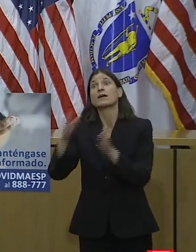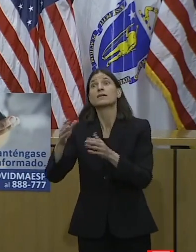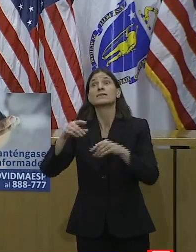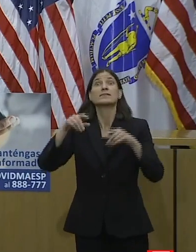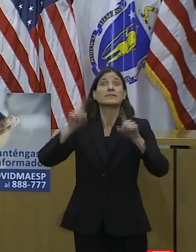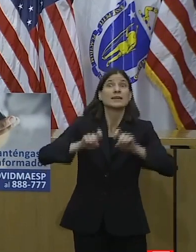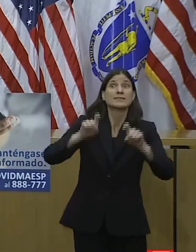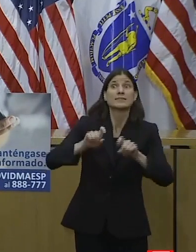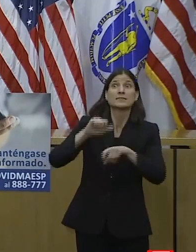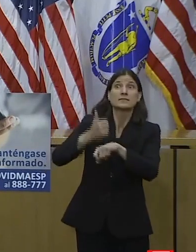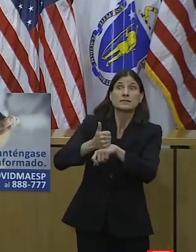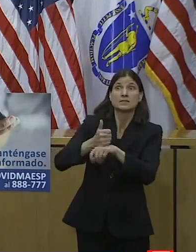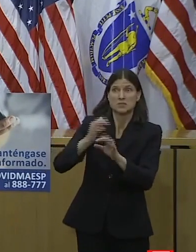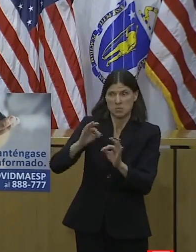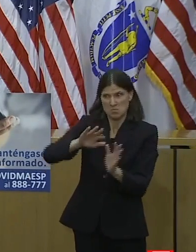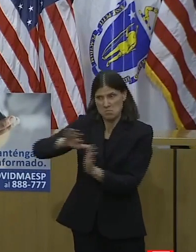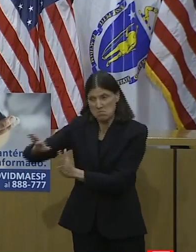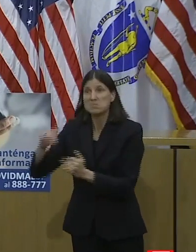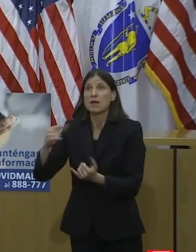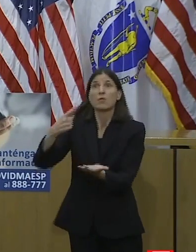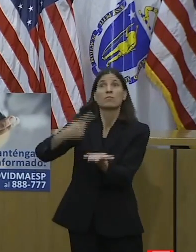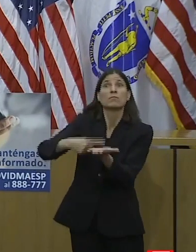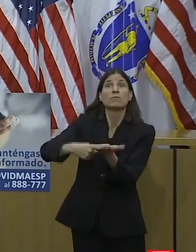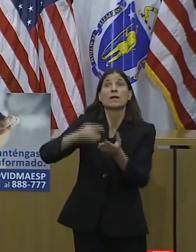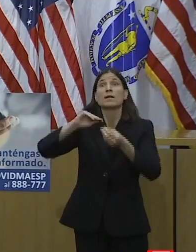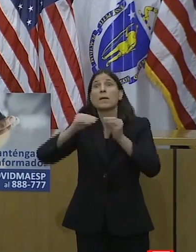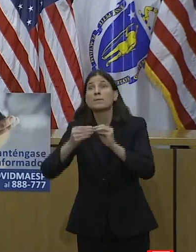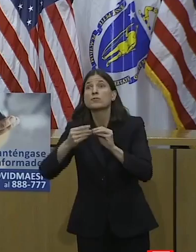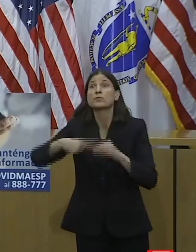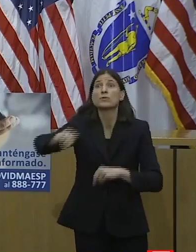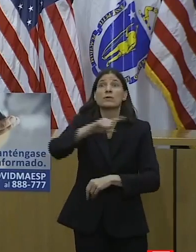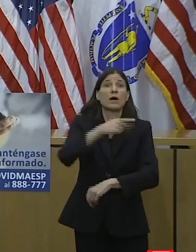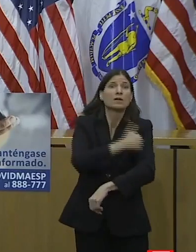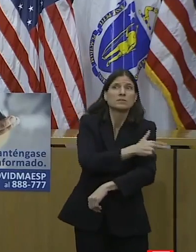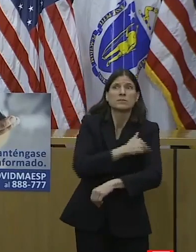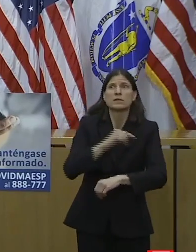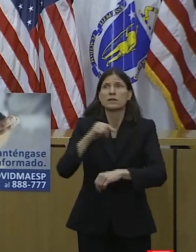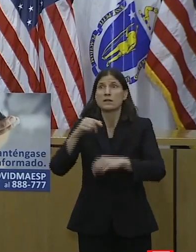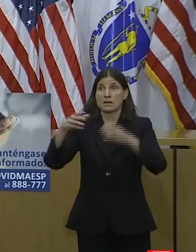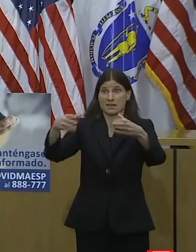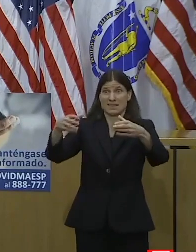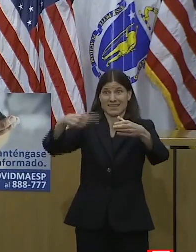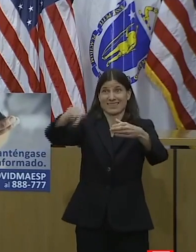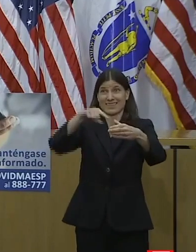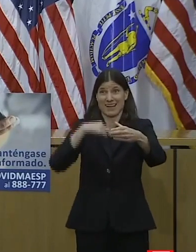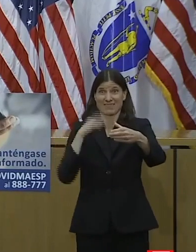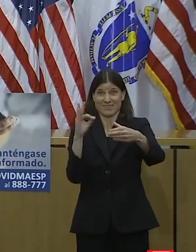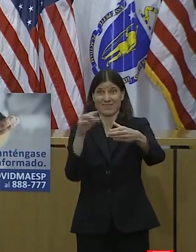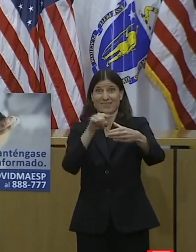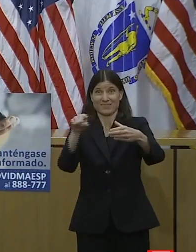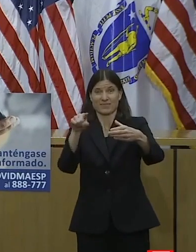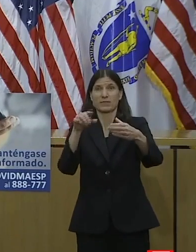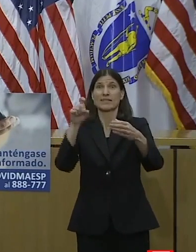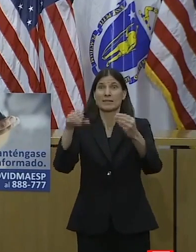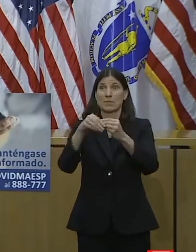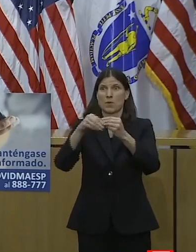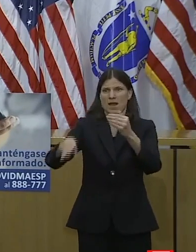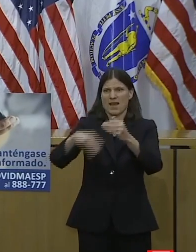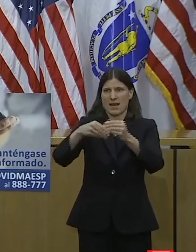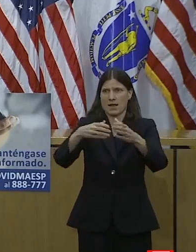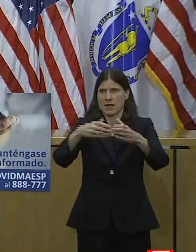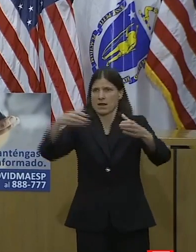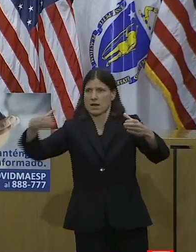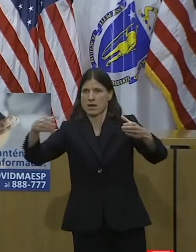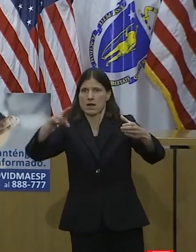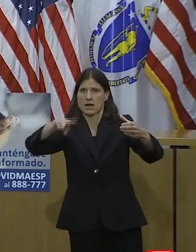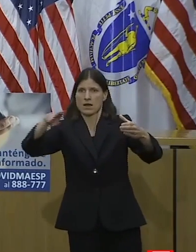to augment existing hospital capacity, and we hope the surge in cases is not significant enough that we'll need to rely